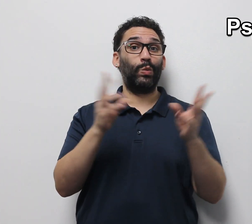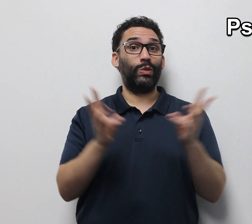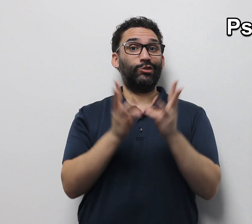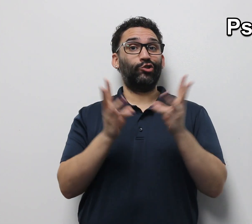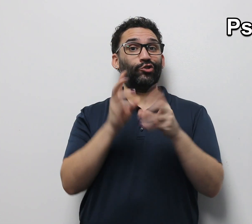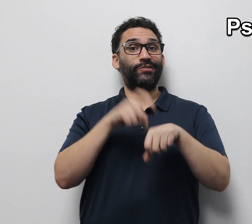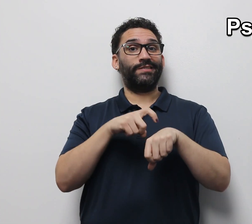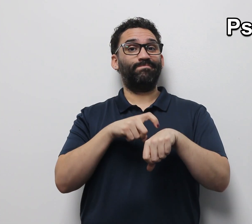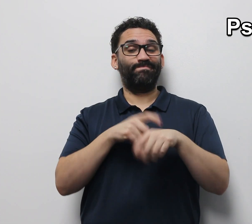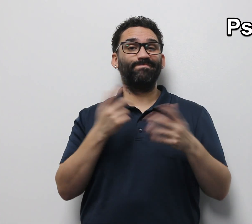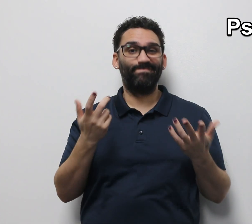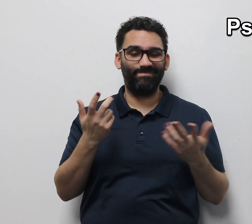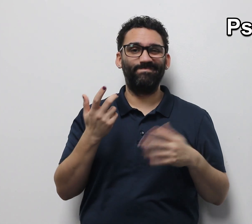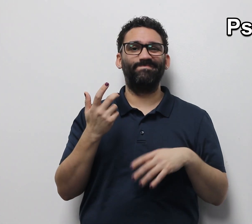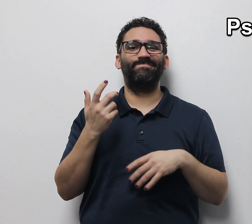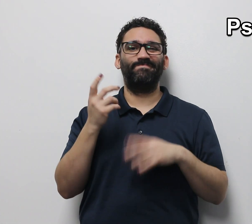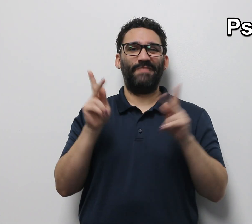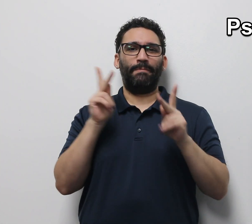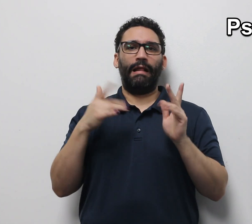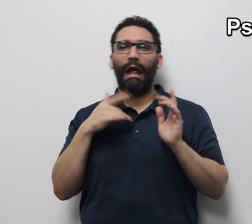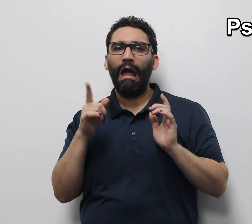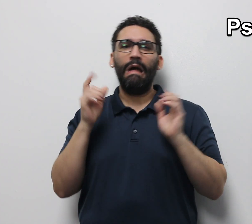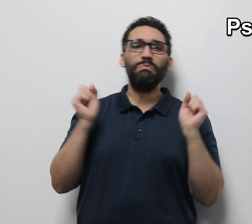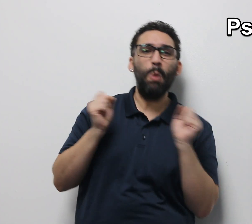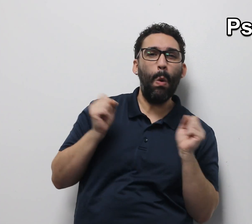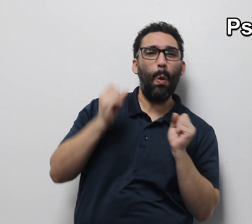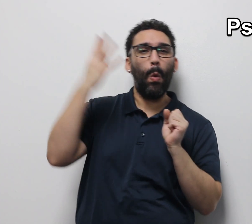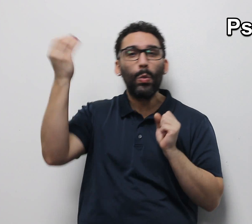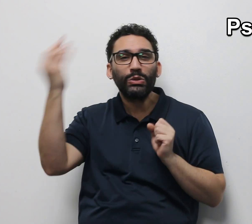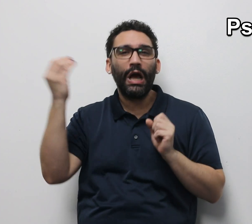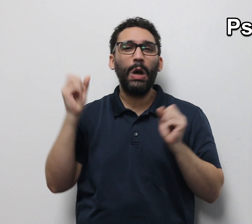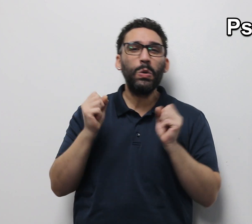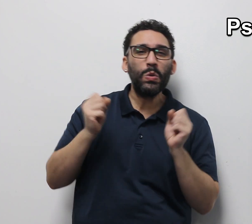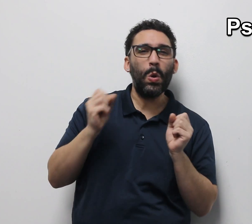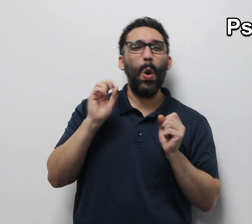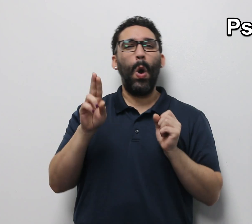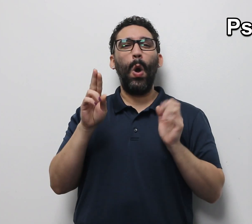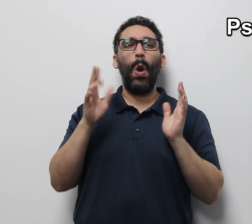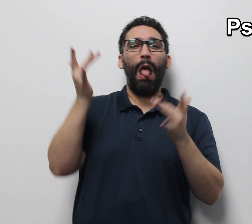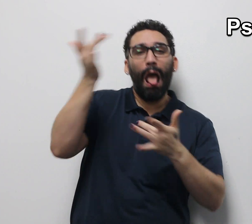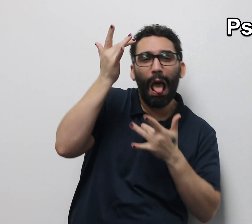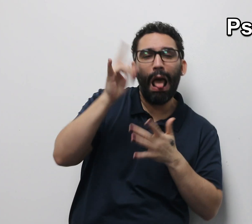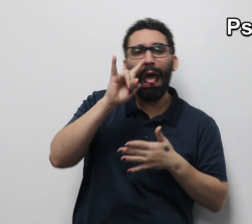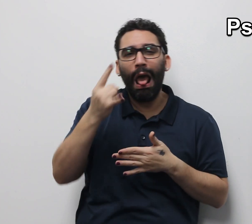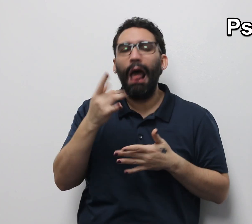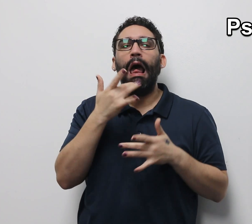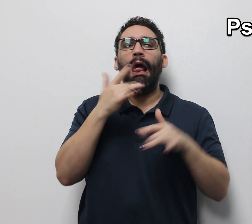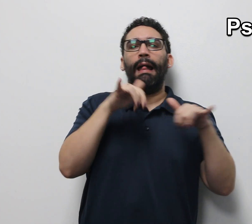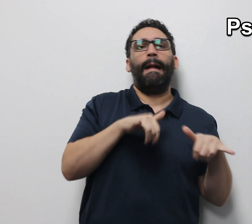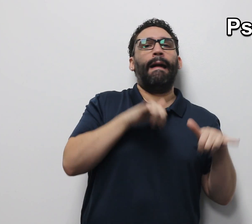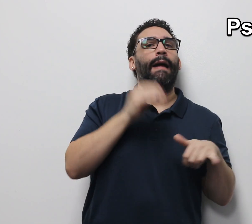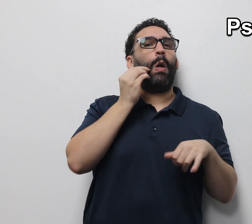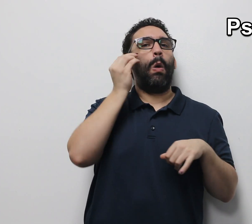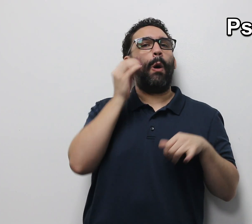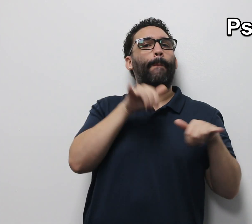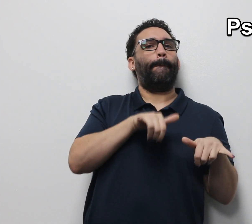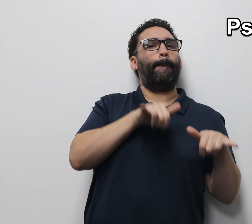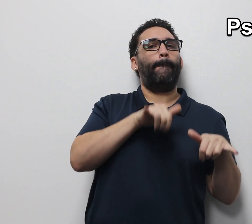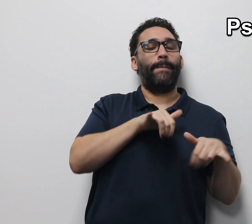during the winter time, people tend to stay in because it's too cold, they don't want to become sick, meaning their